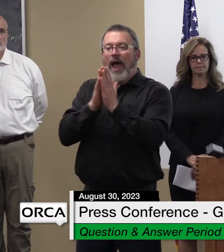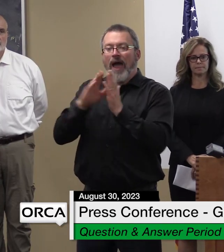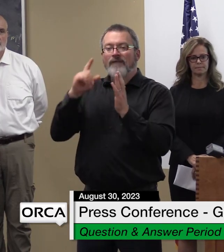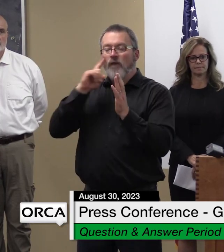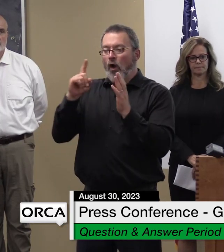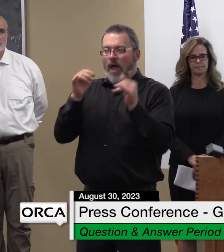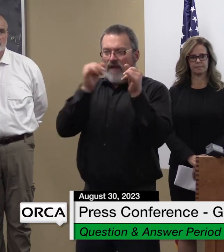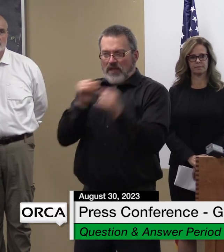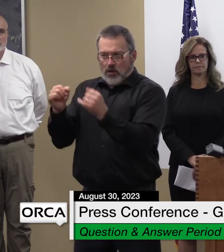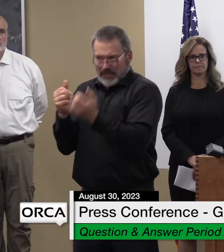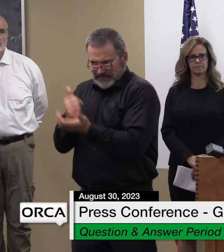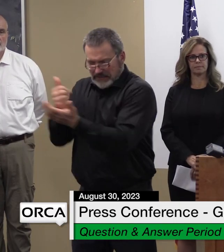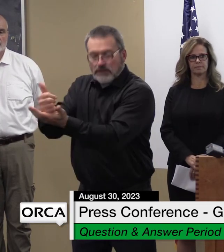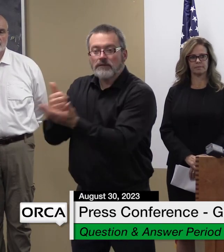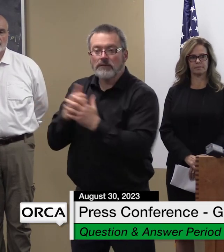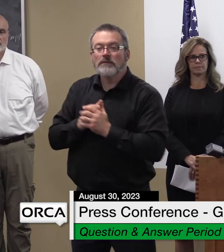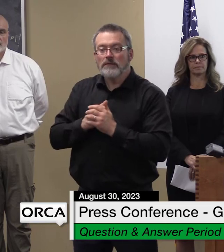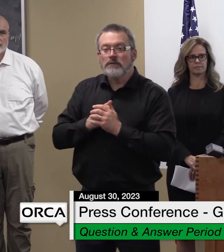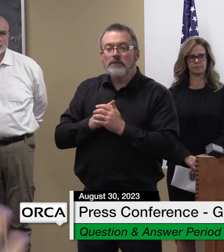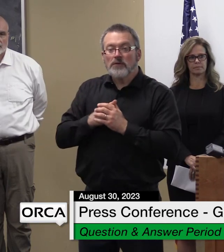to October 12th,